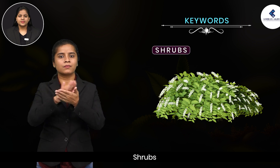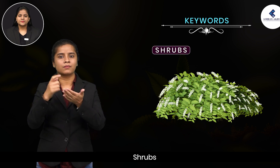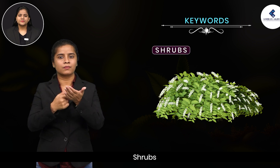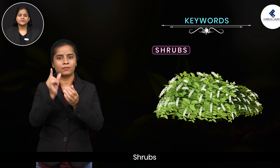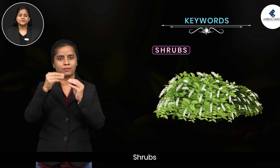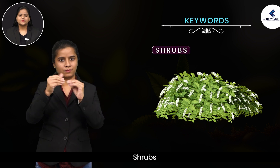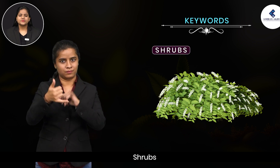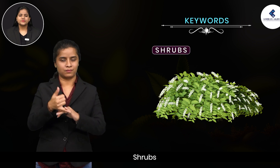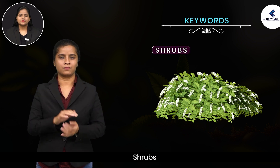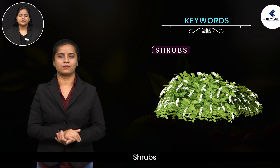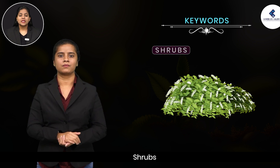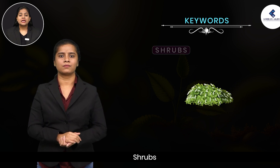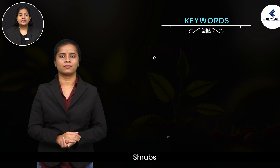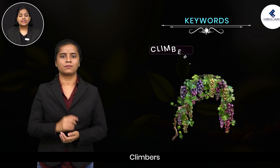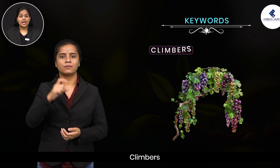shrubs,